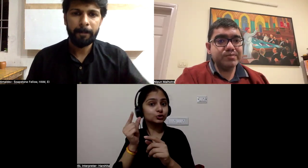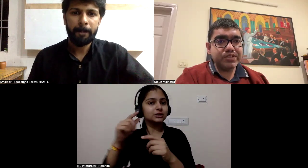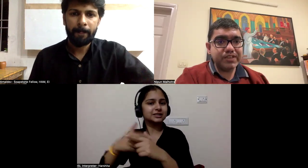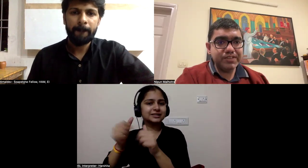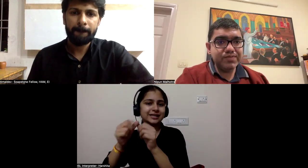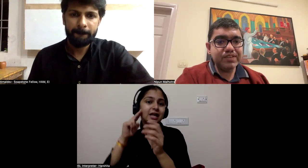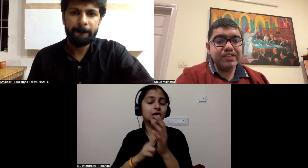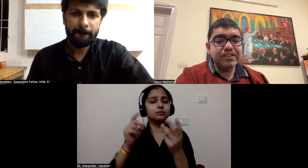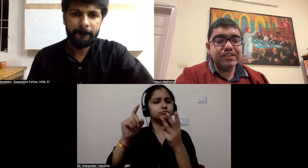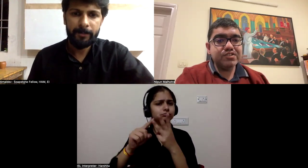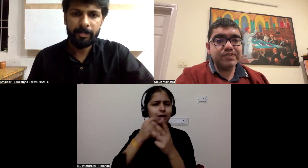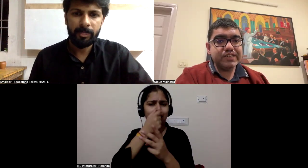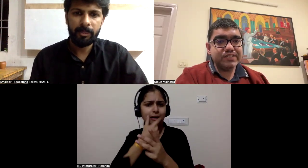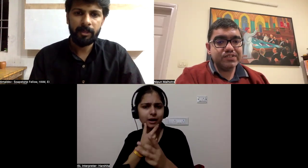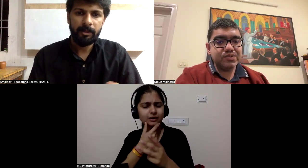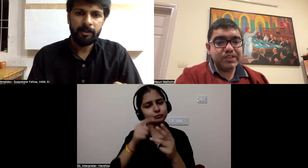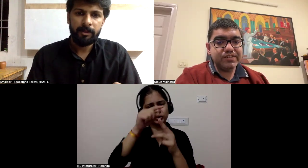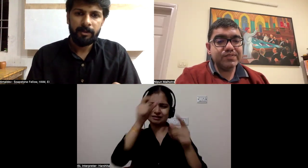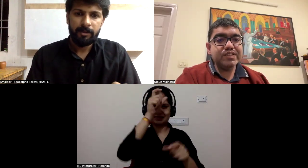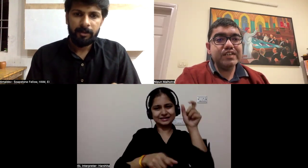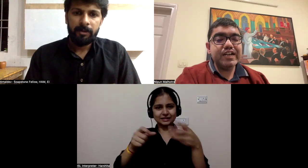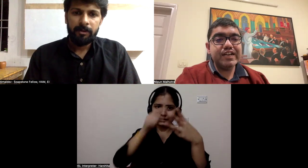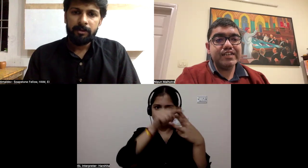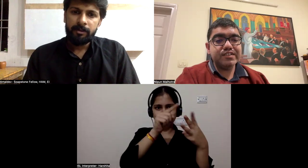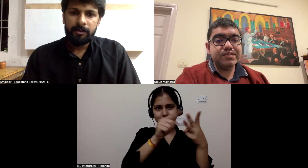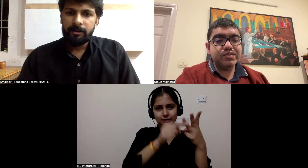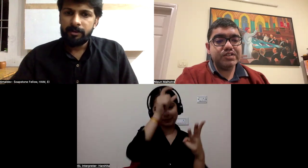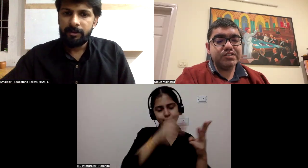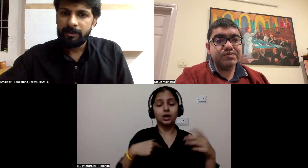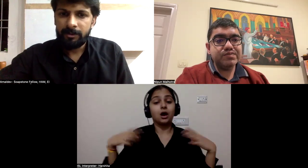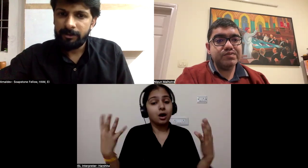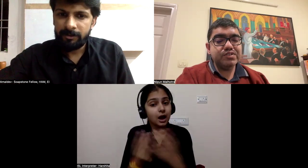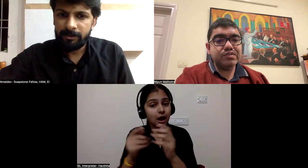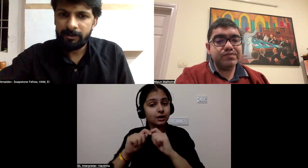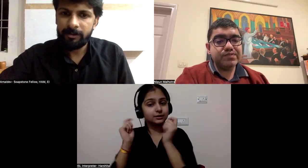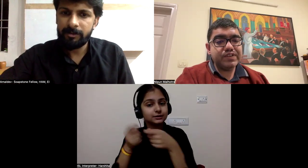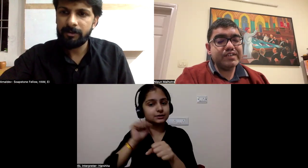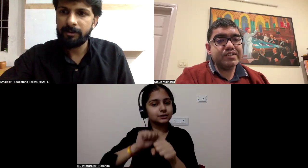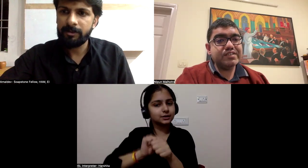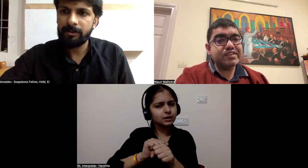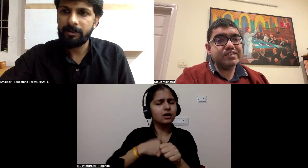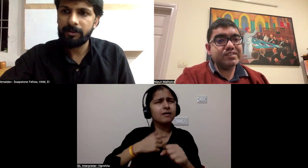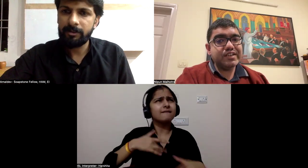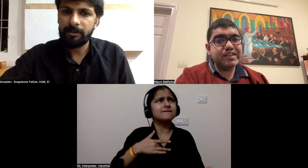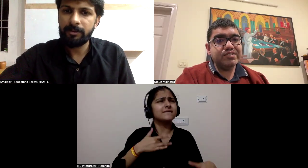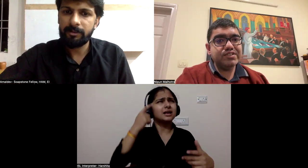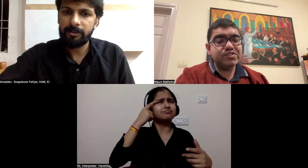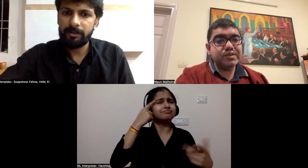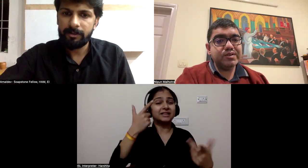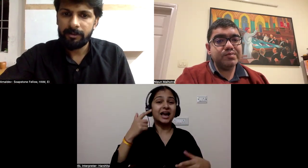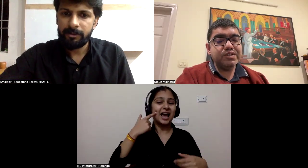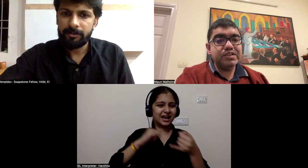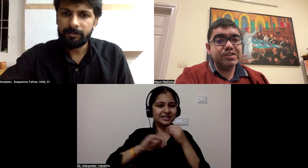Dr. Alim Chandani. So we done this together, and what I felt is that Indian Sign Language